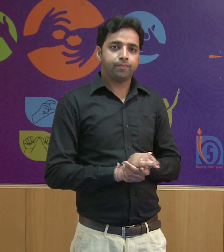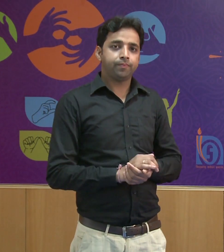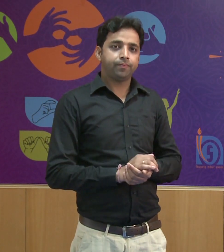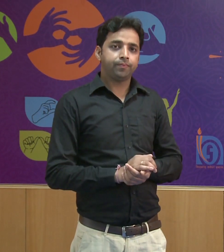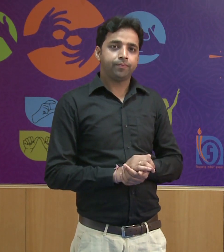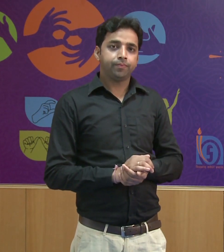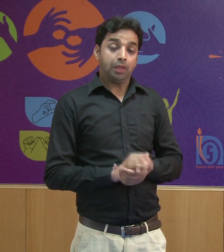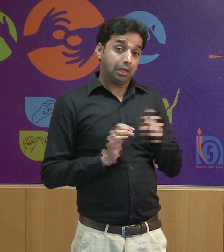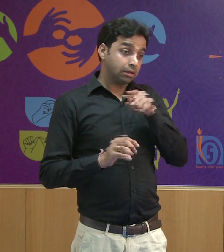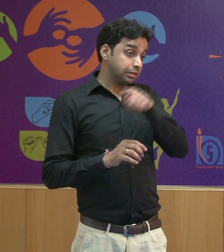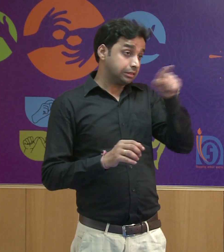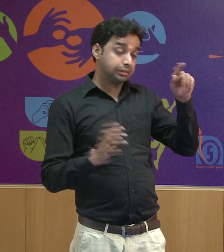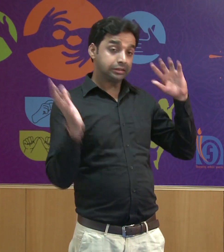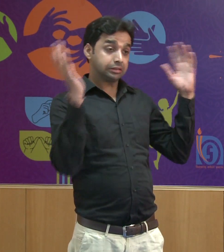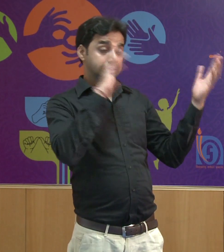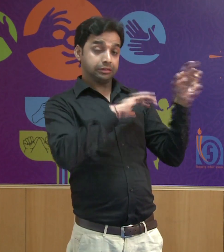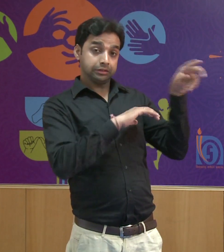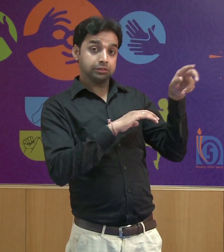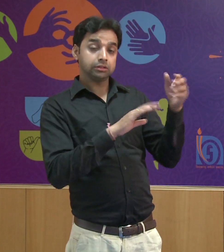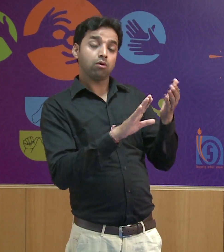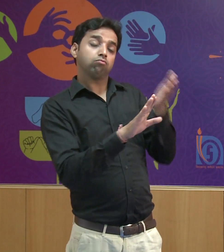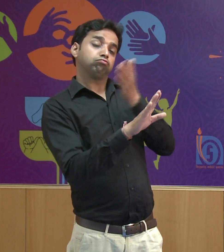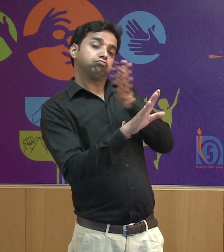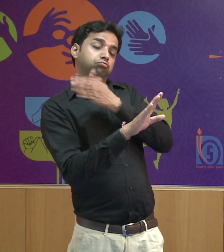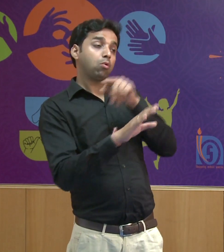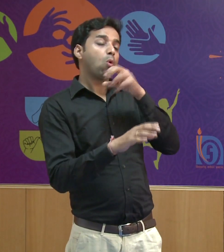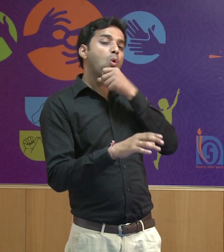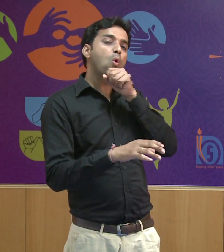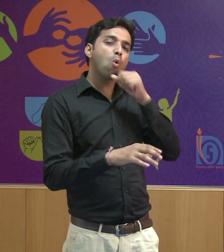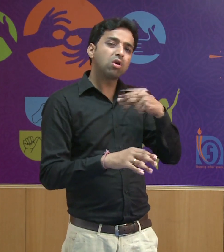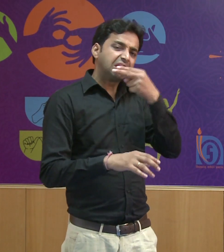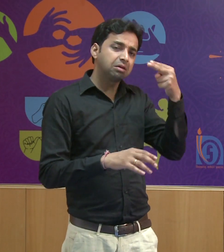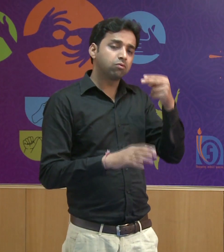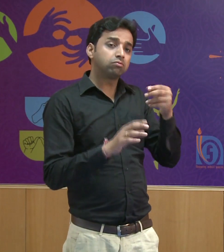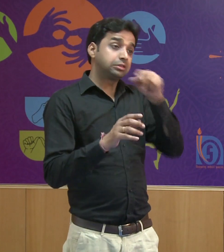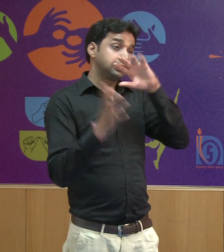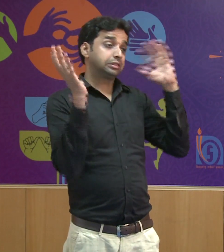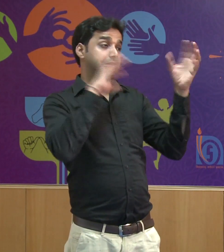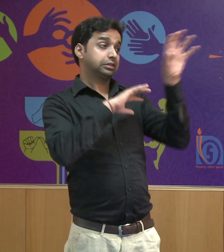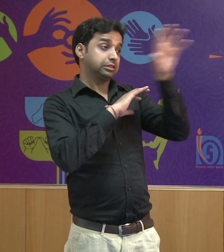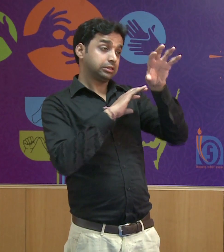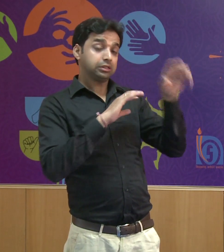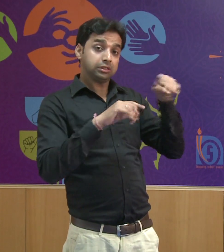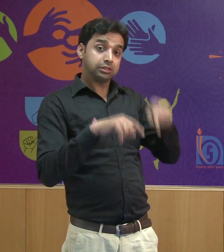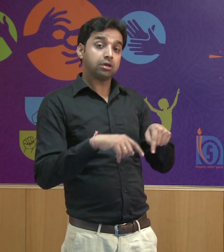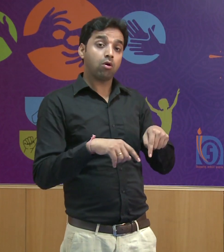because these are the old names of these countries and they have changed